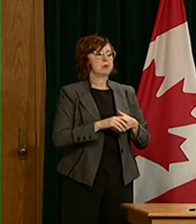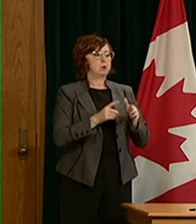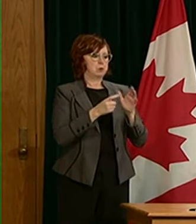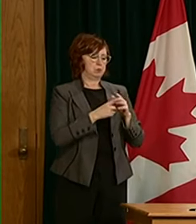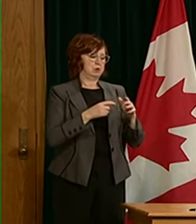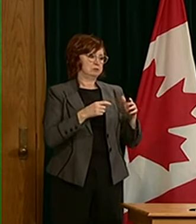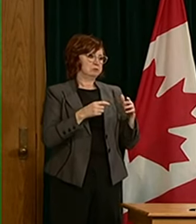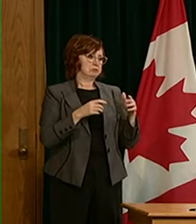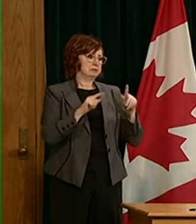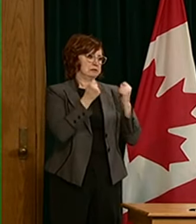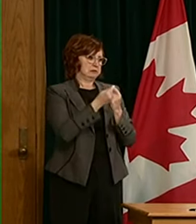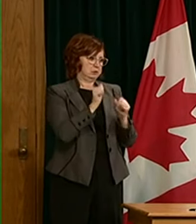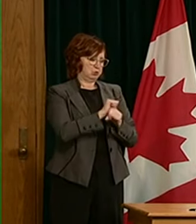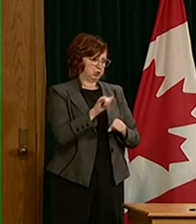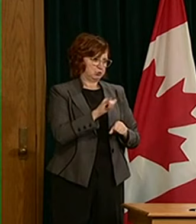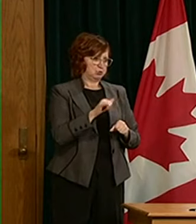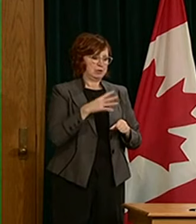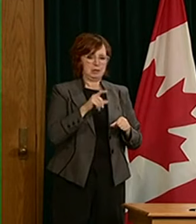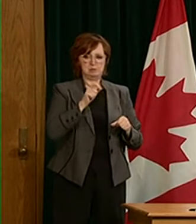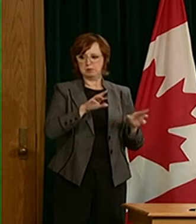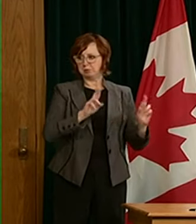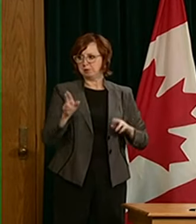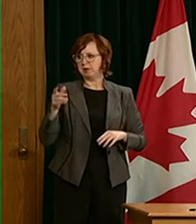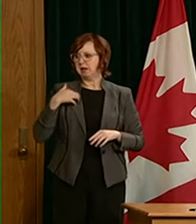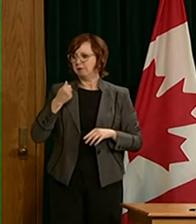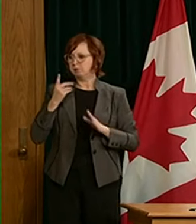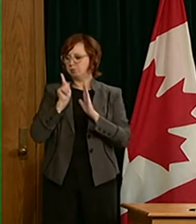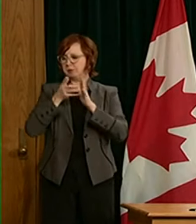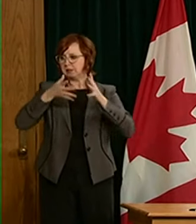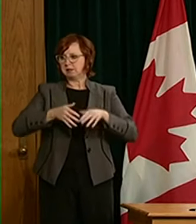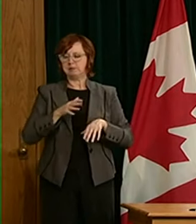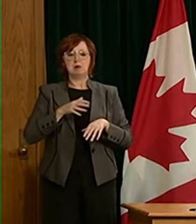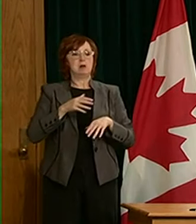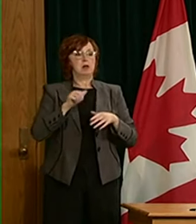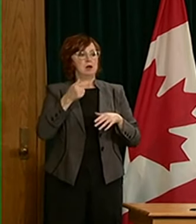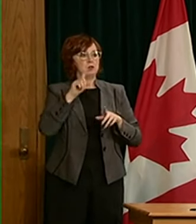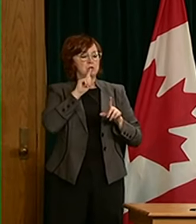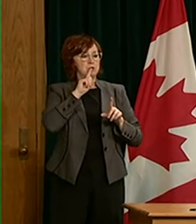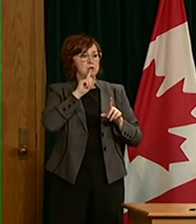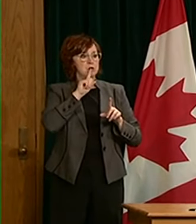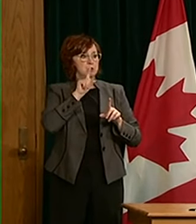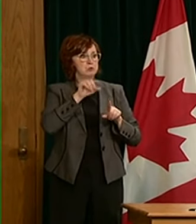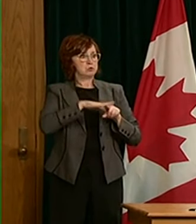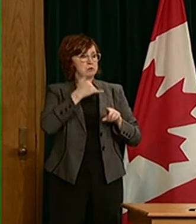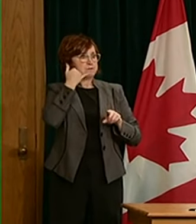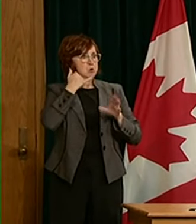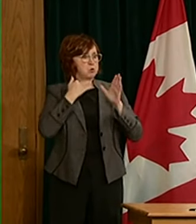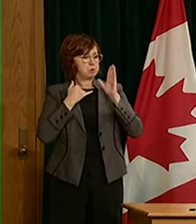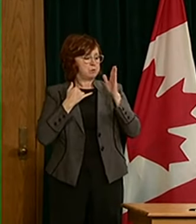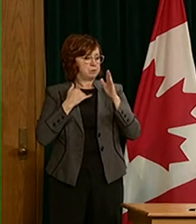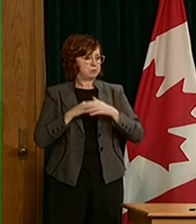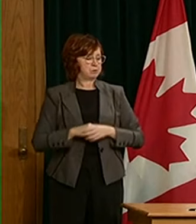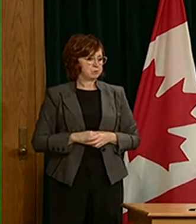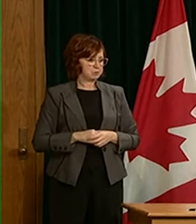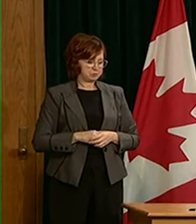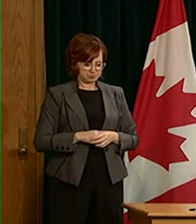be available. We have just a few minutes remaining. Can I take another question from the news media on the line, please?